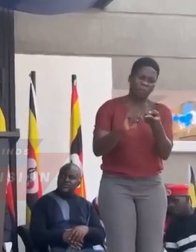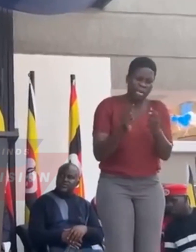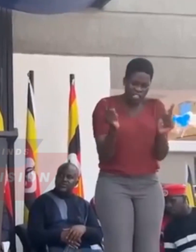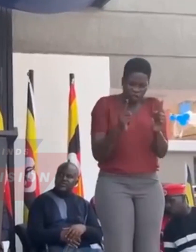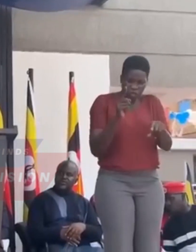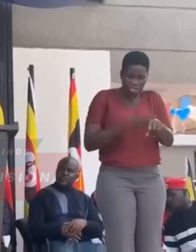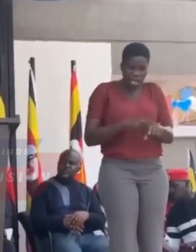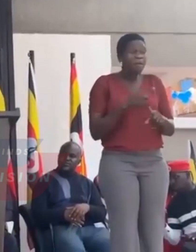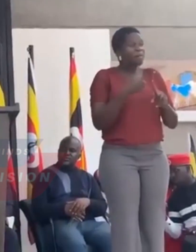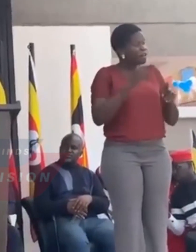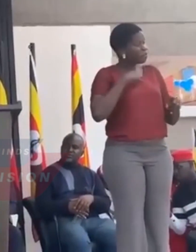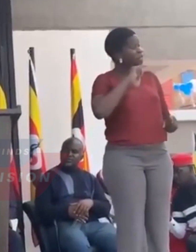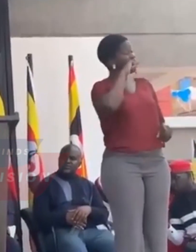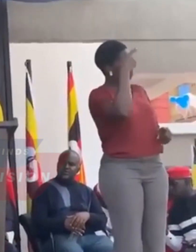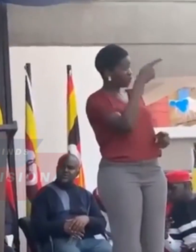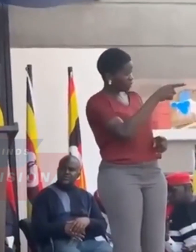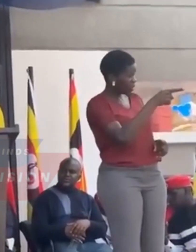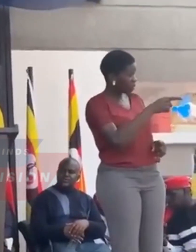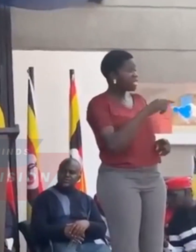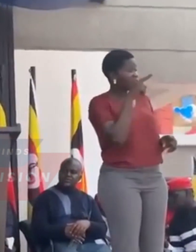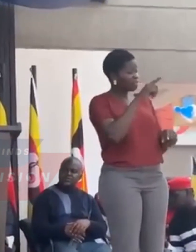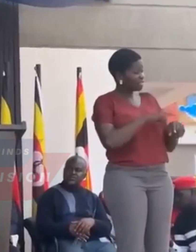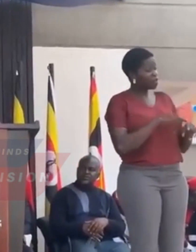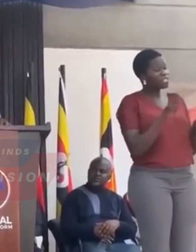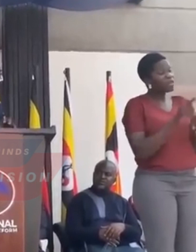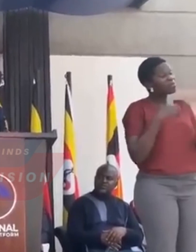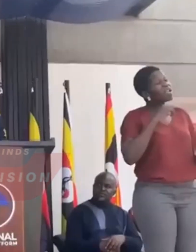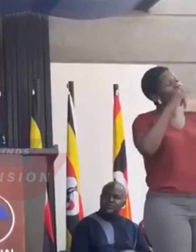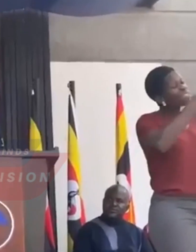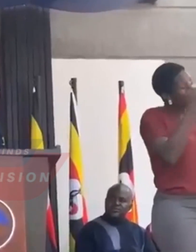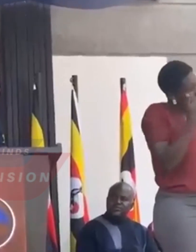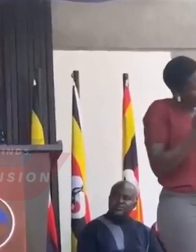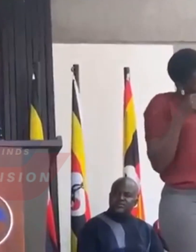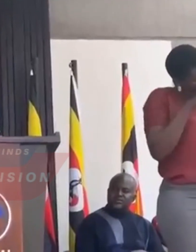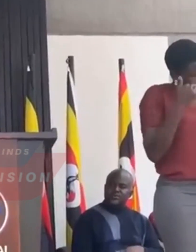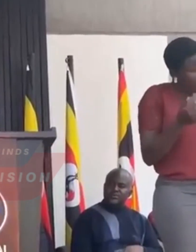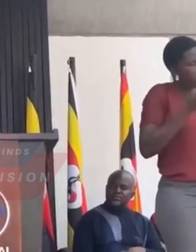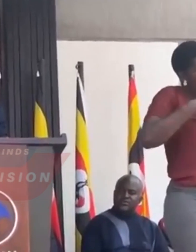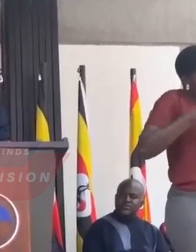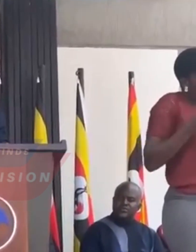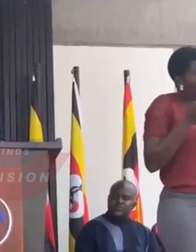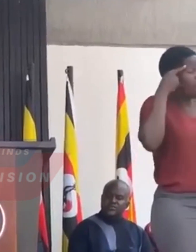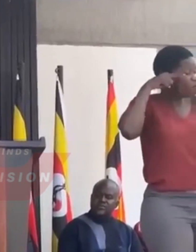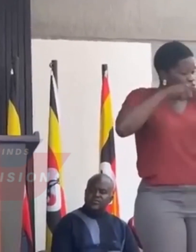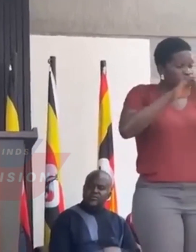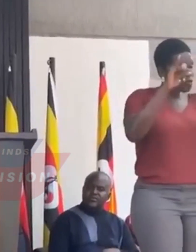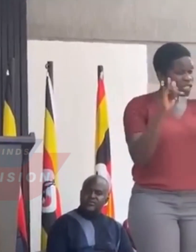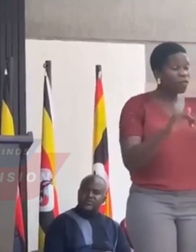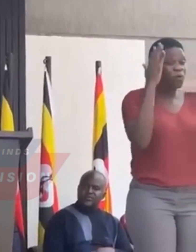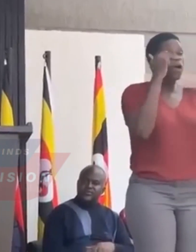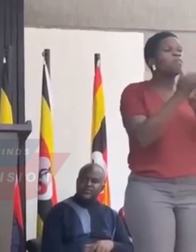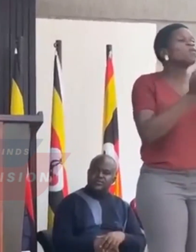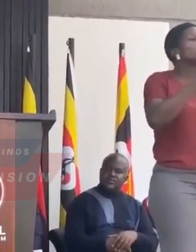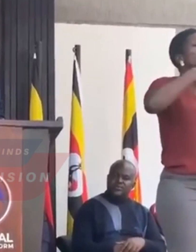while. But I responded to them at that time, and I still respond to them now, that we are here to stay because we are